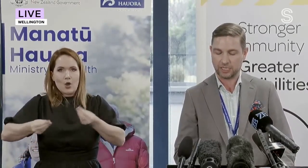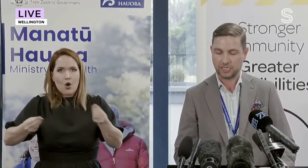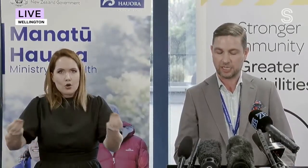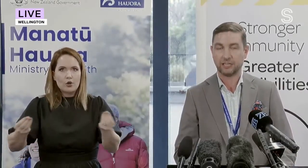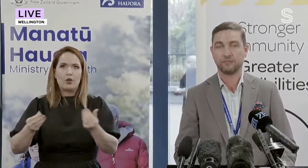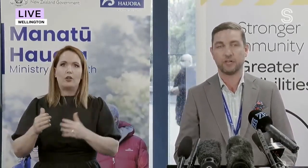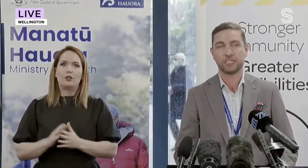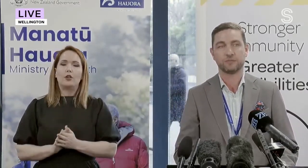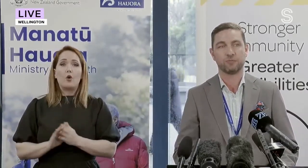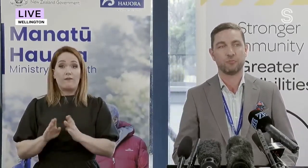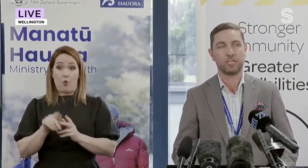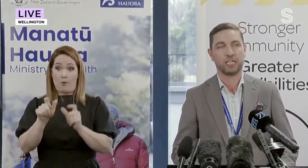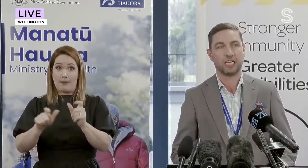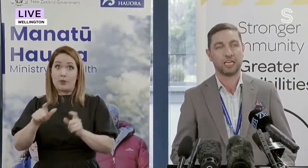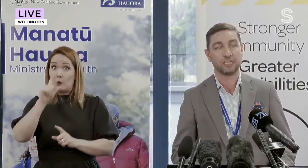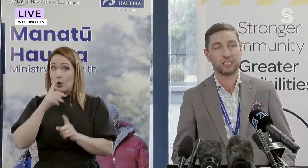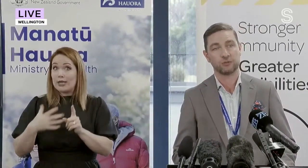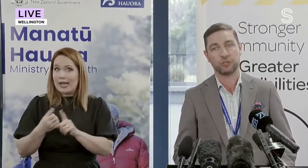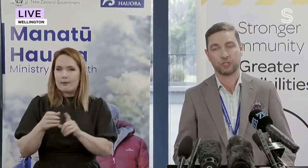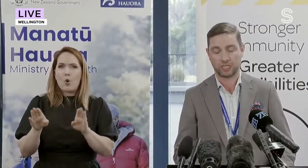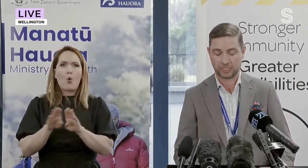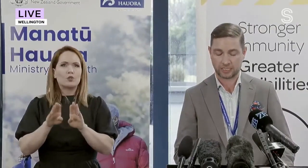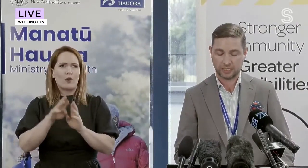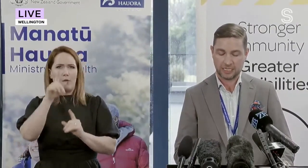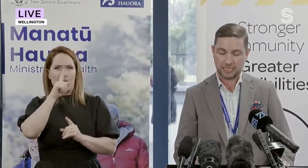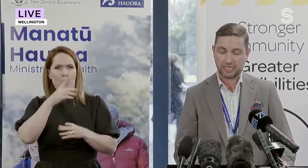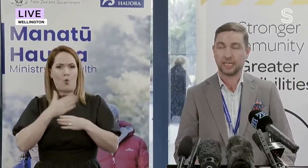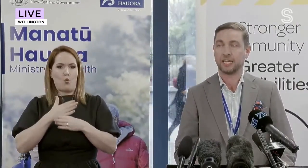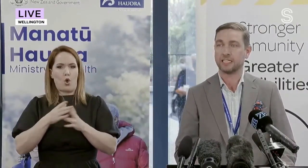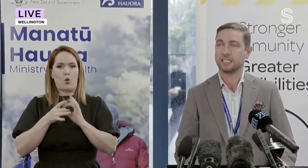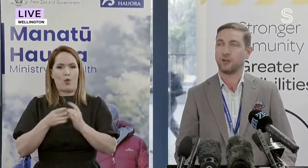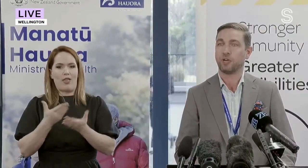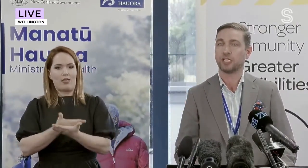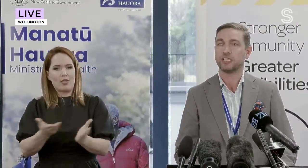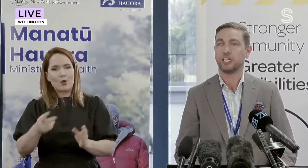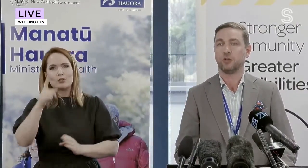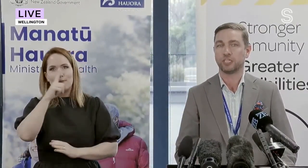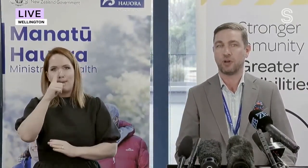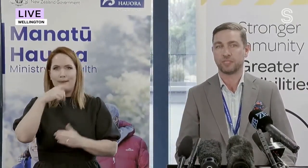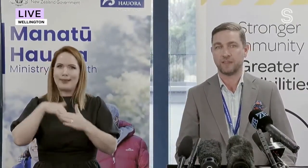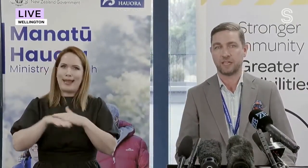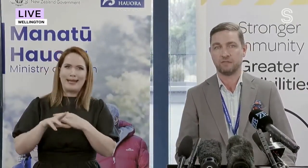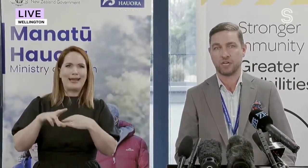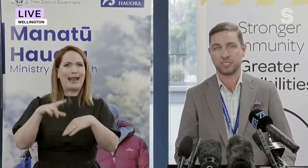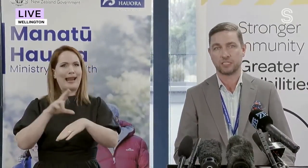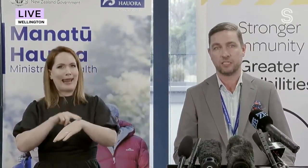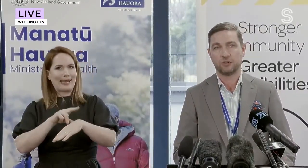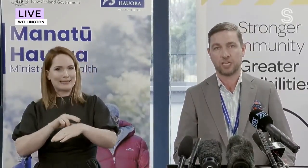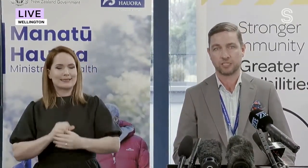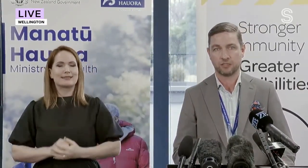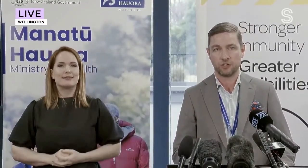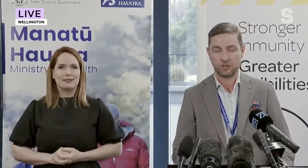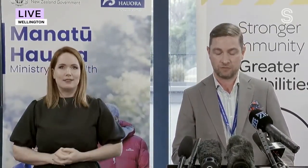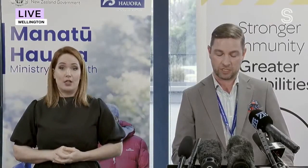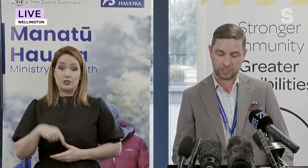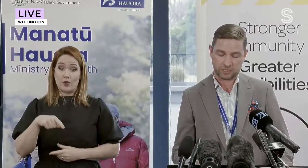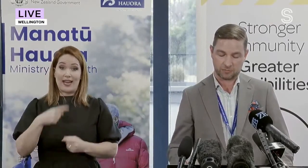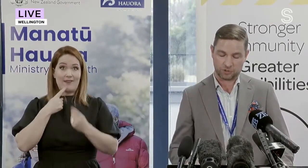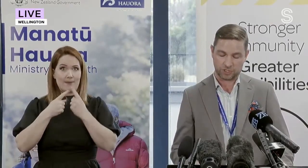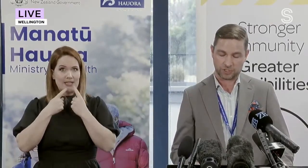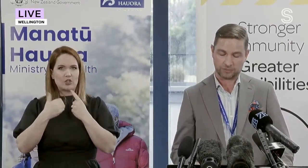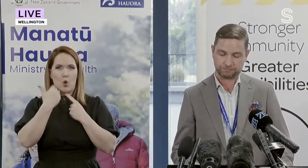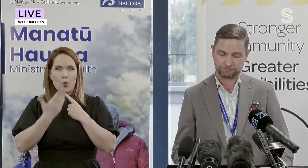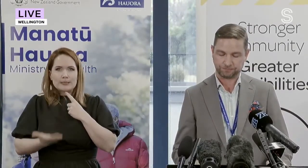workers, and advice for primary care and sexual health clinics. And as I say, we're continuing to update that advice as new